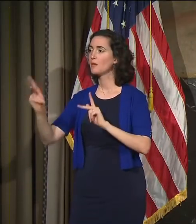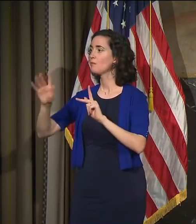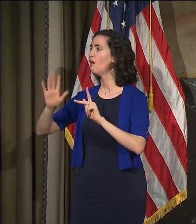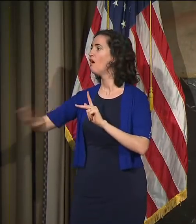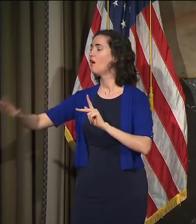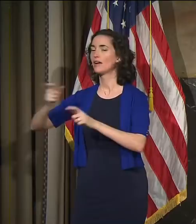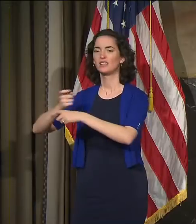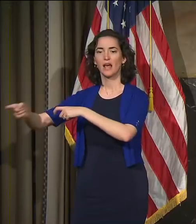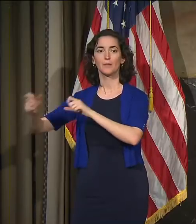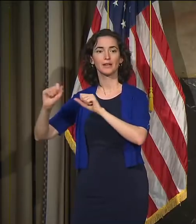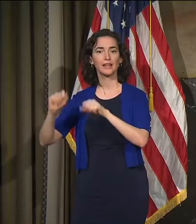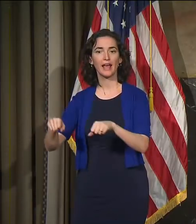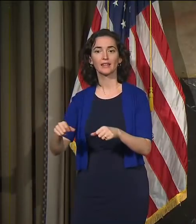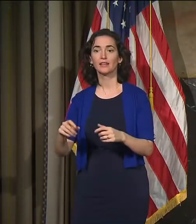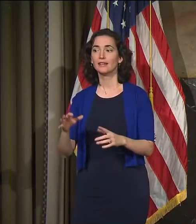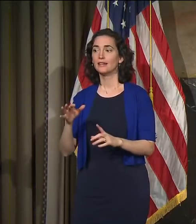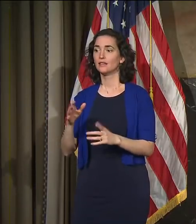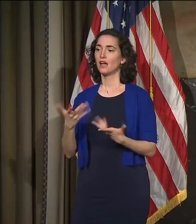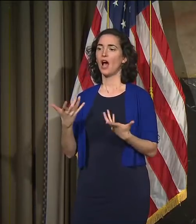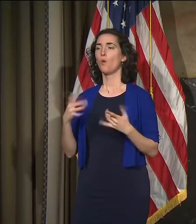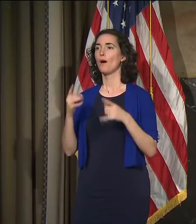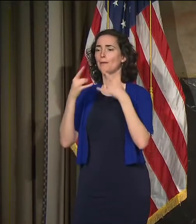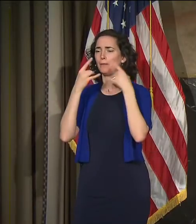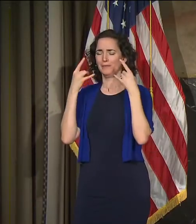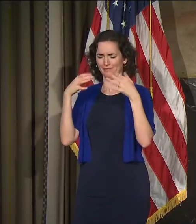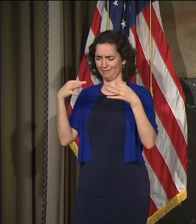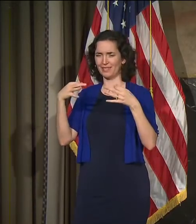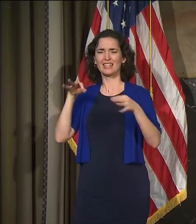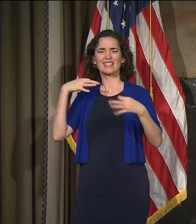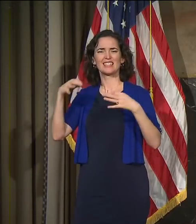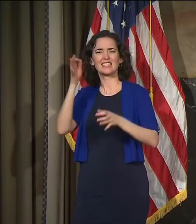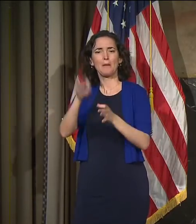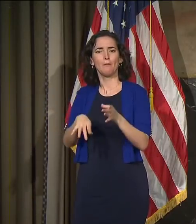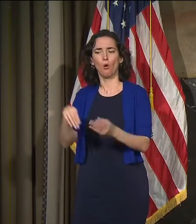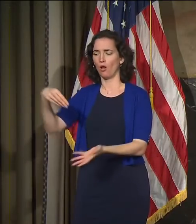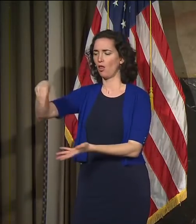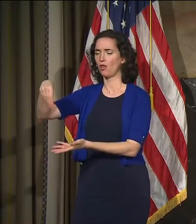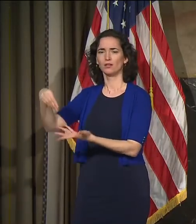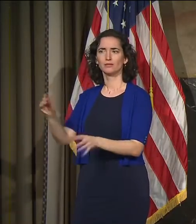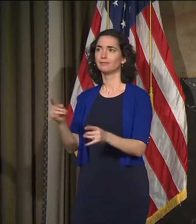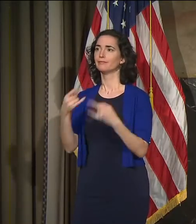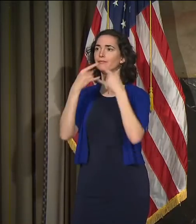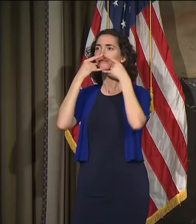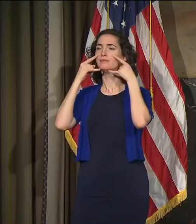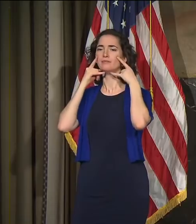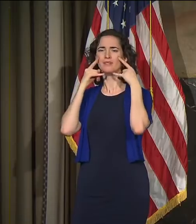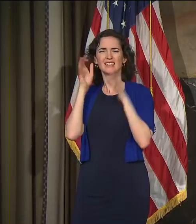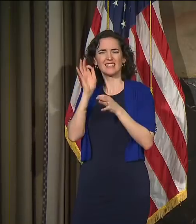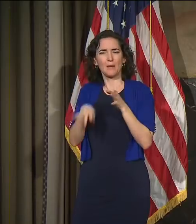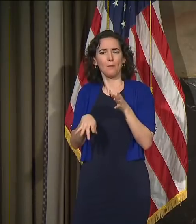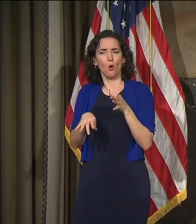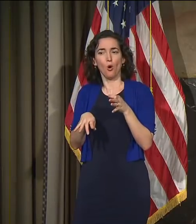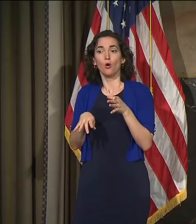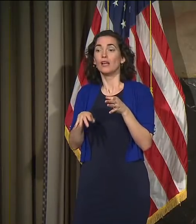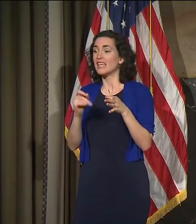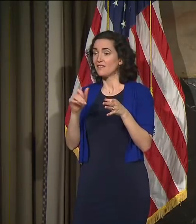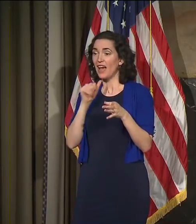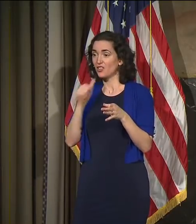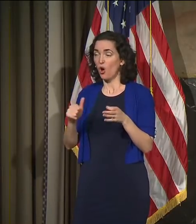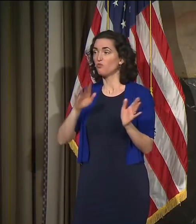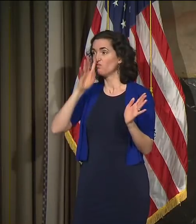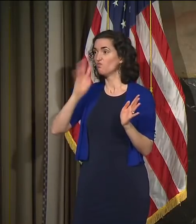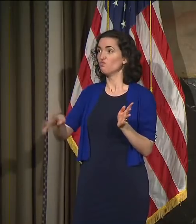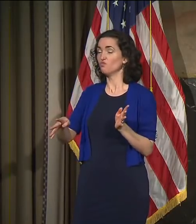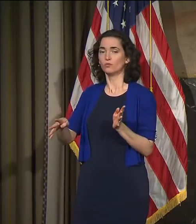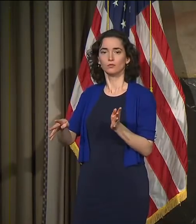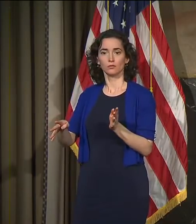unnecessarily by simply not wearing a simple piece of cloth over your mouth and nose. And so I would encourage